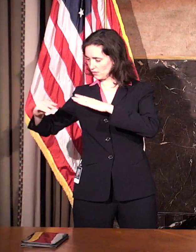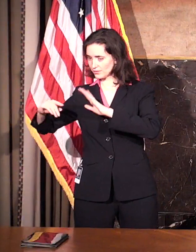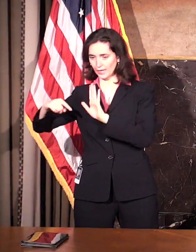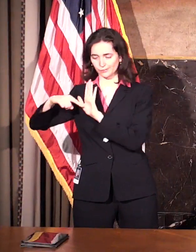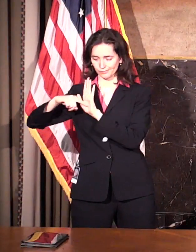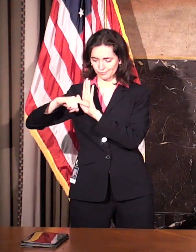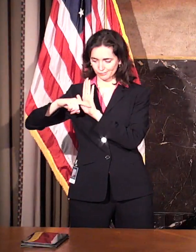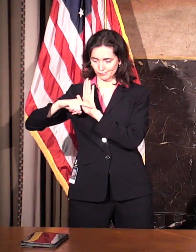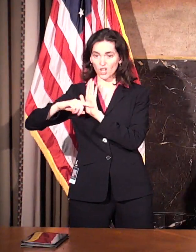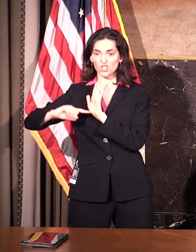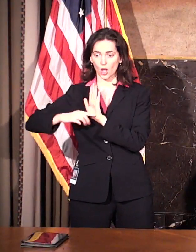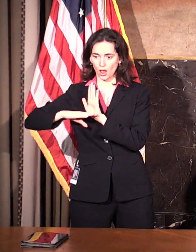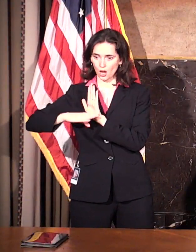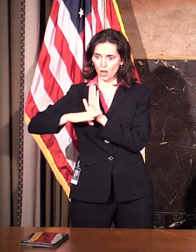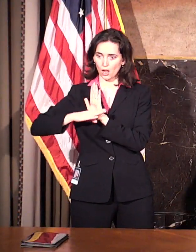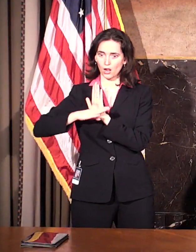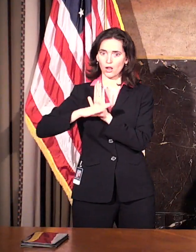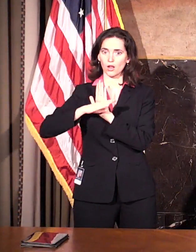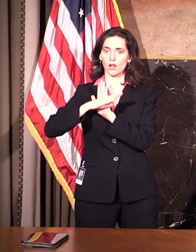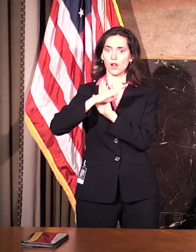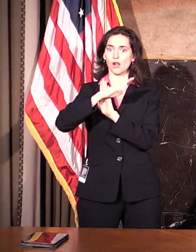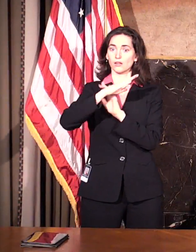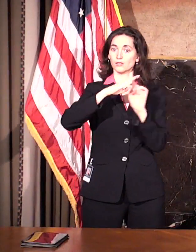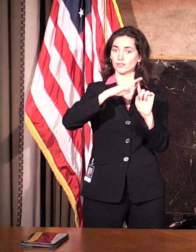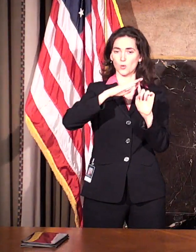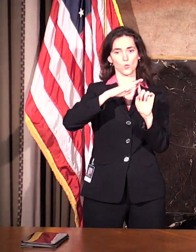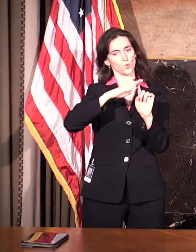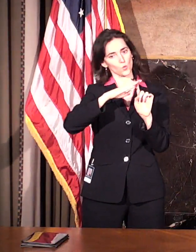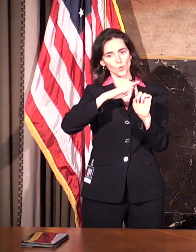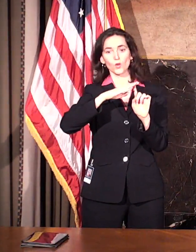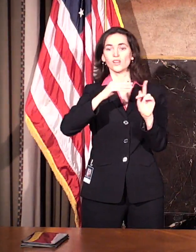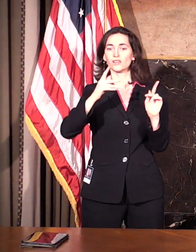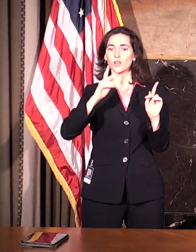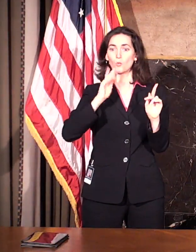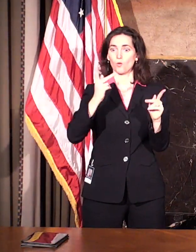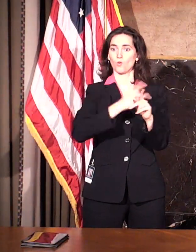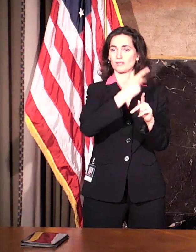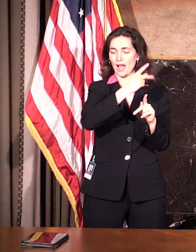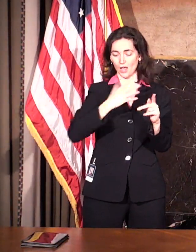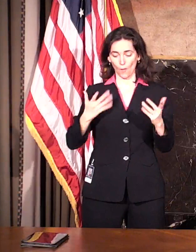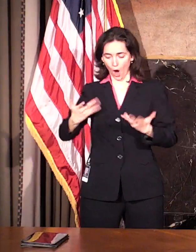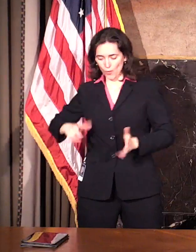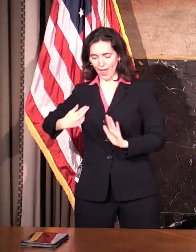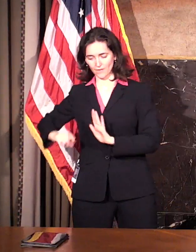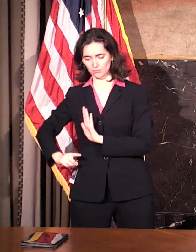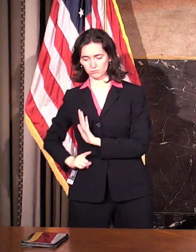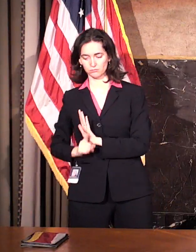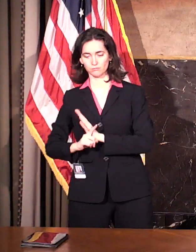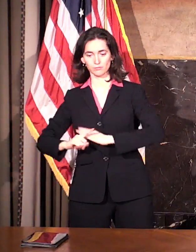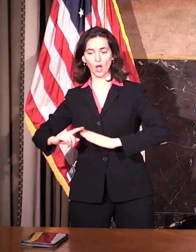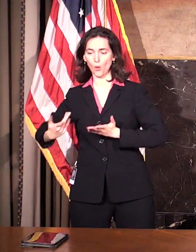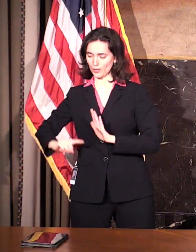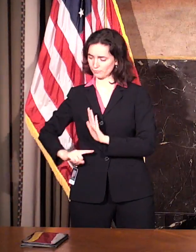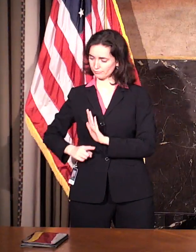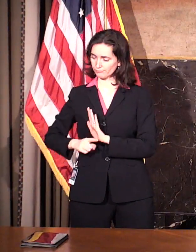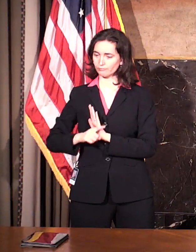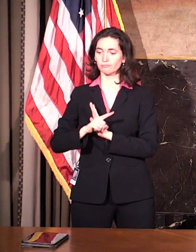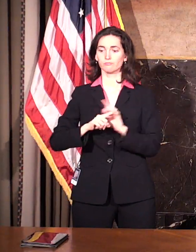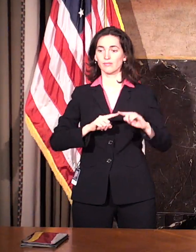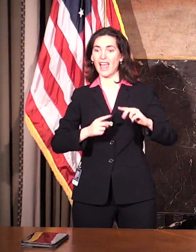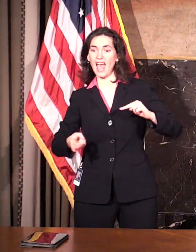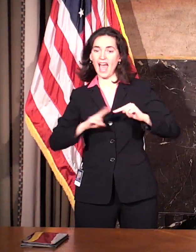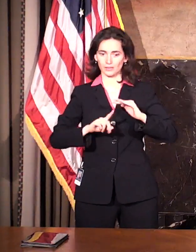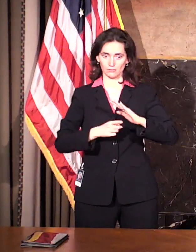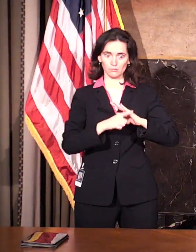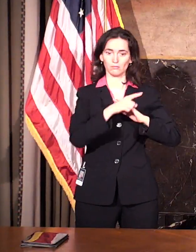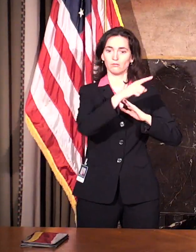we started pretty high, and we ended up very high. We would like to do it a little bit lower. If at all, we have to do it the next time. So I